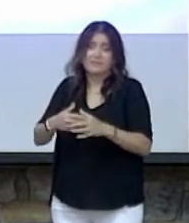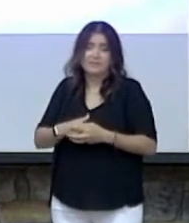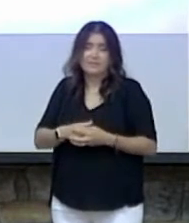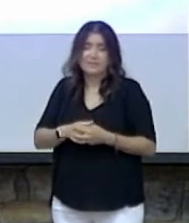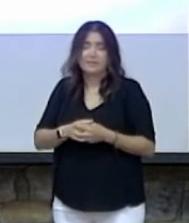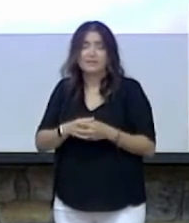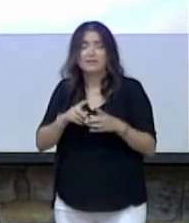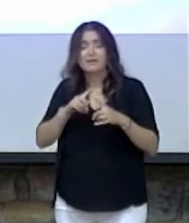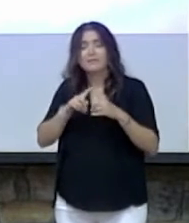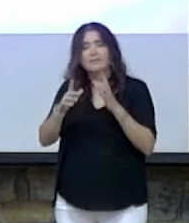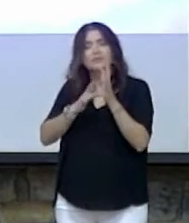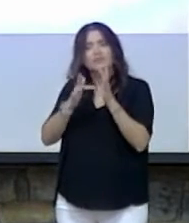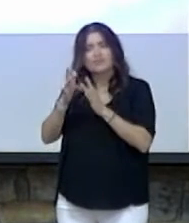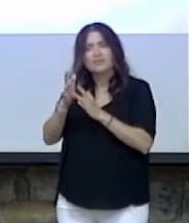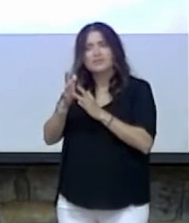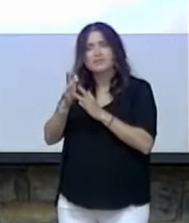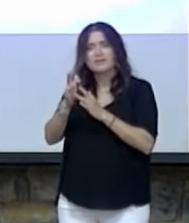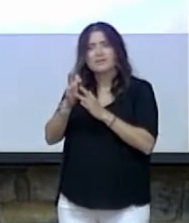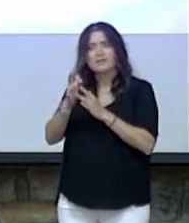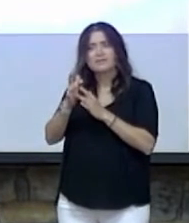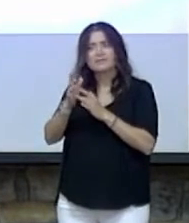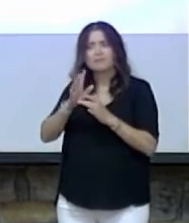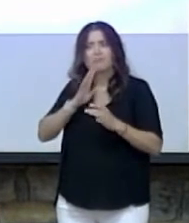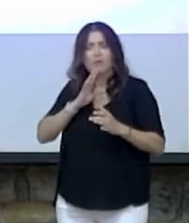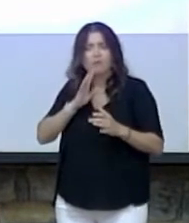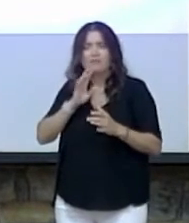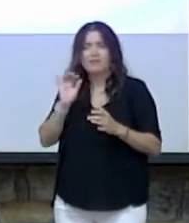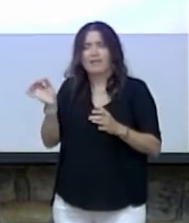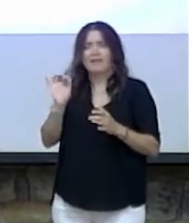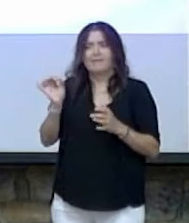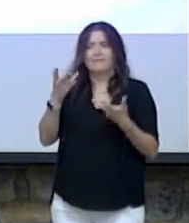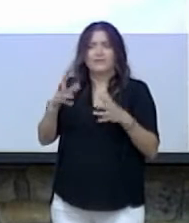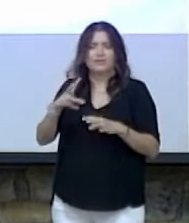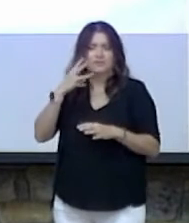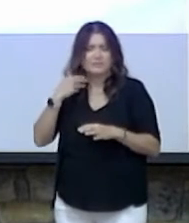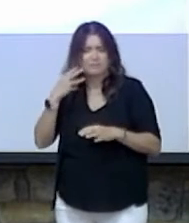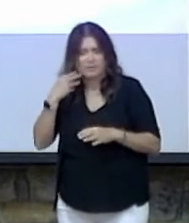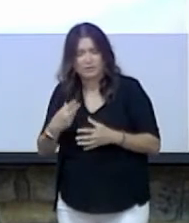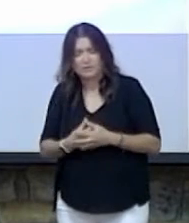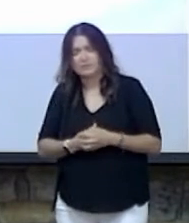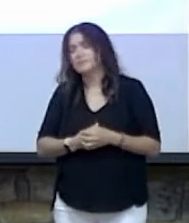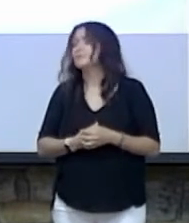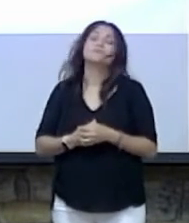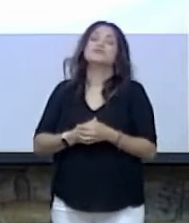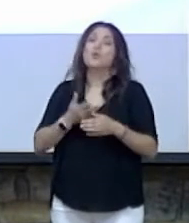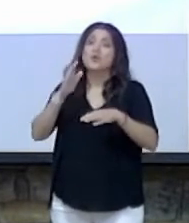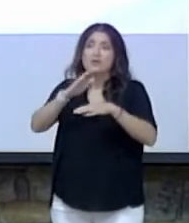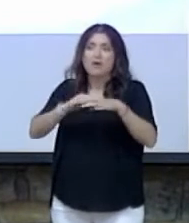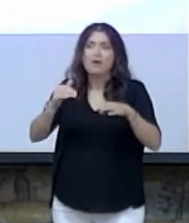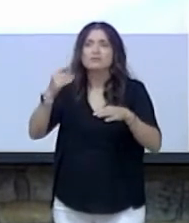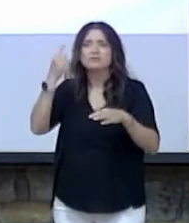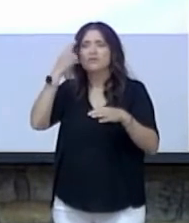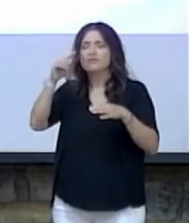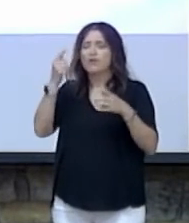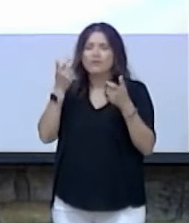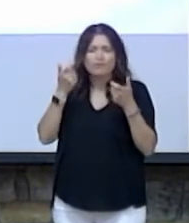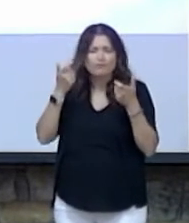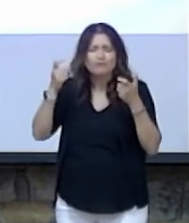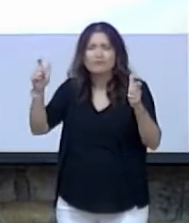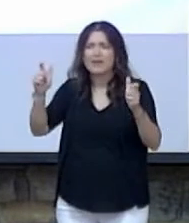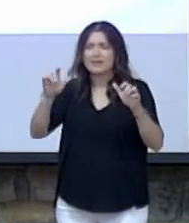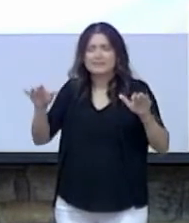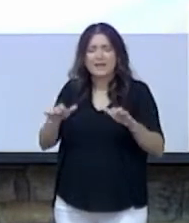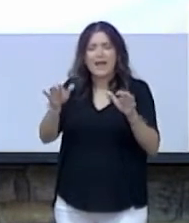But yet Jesus spoke as someone who had experienced that himself. So it calls for the greatest acts of